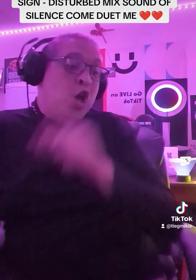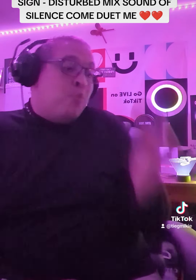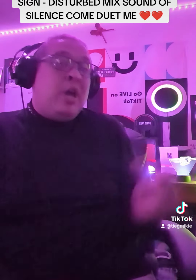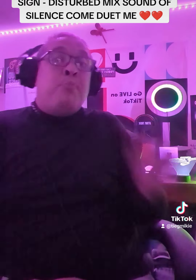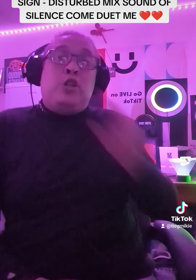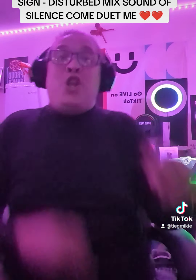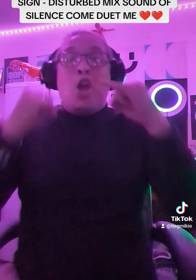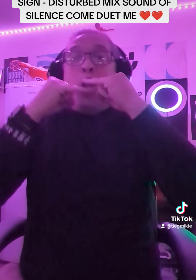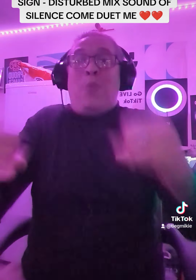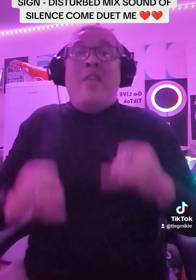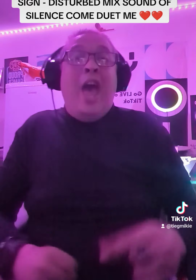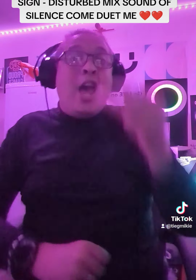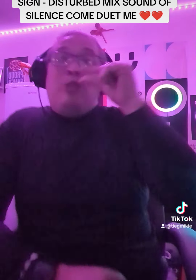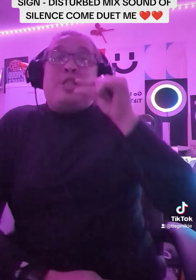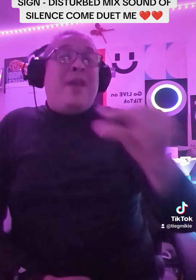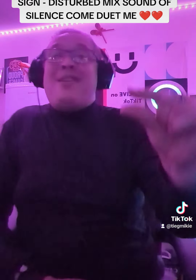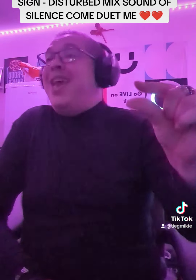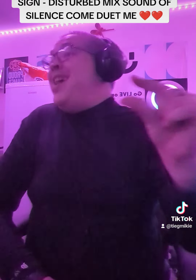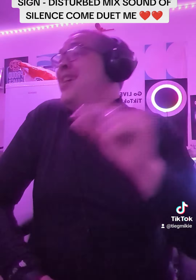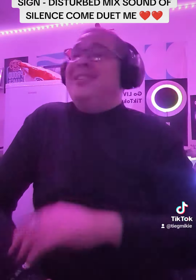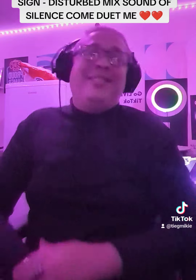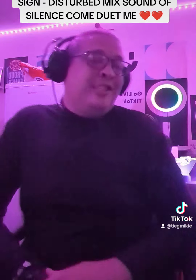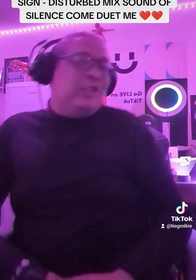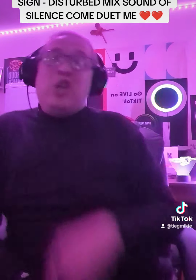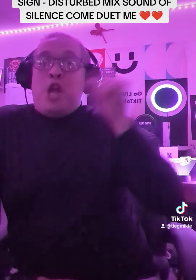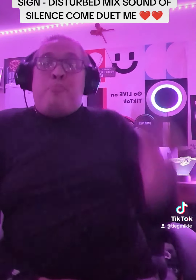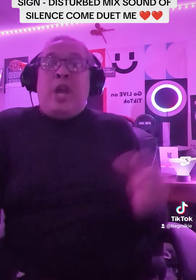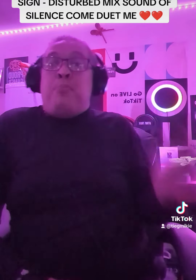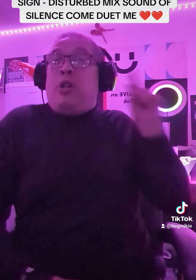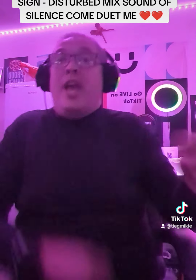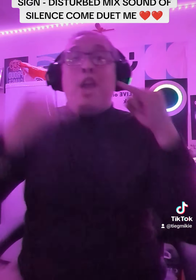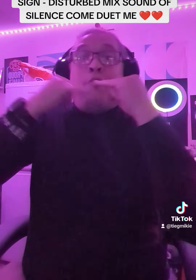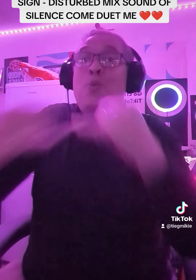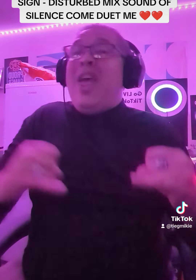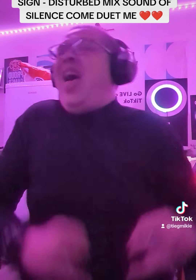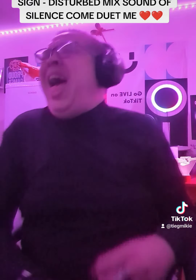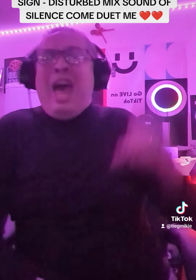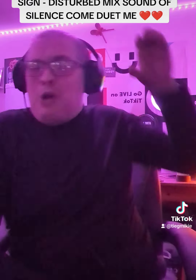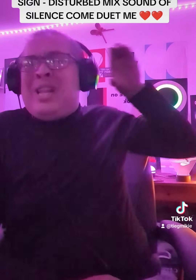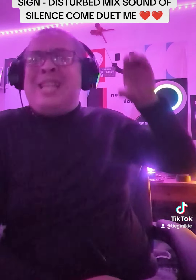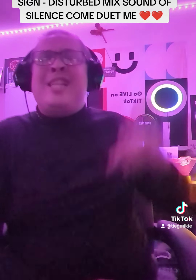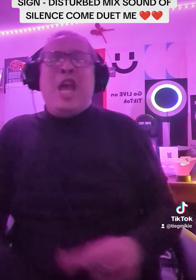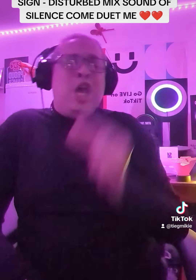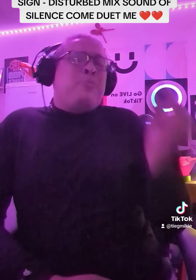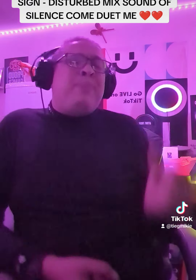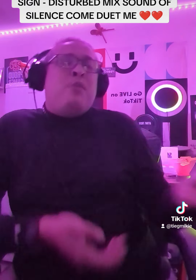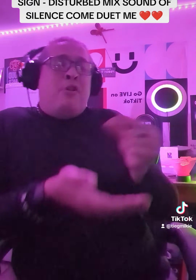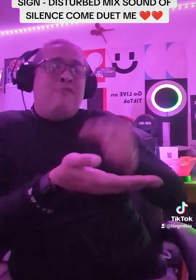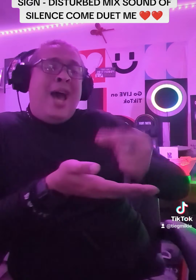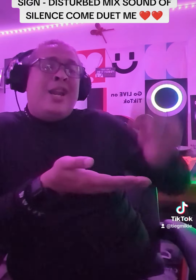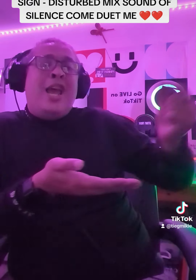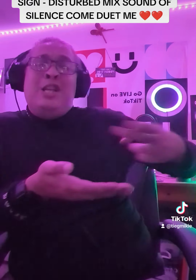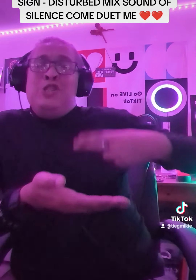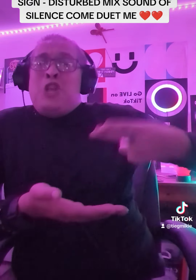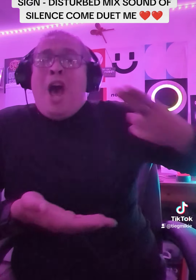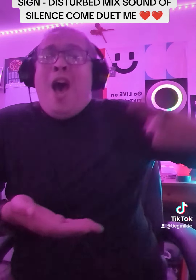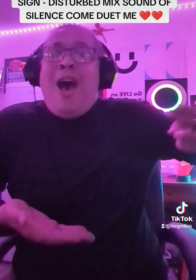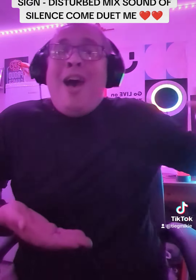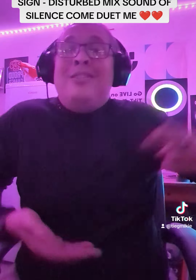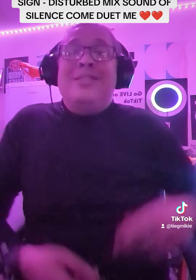People talking while I'm speaking People hearing while I'm listening People writing